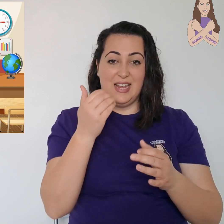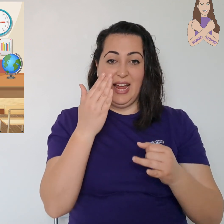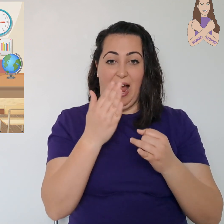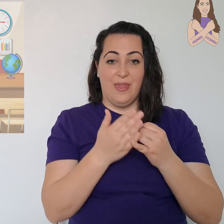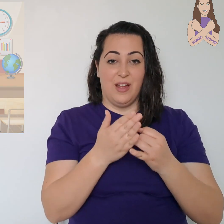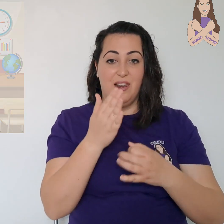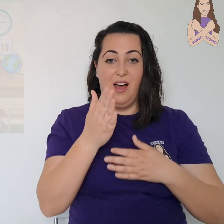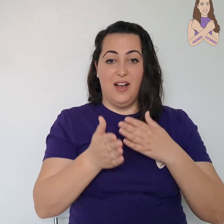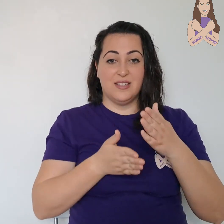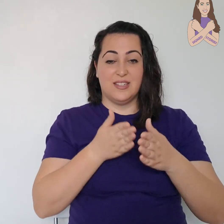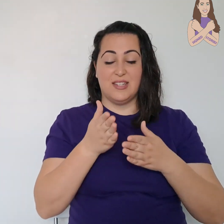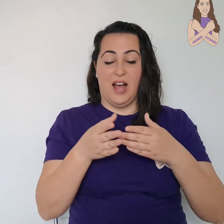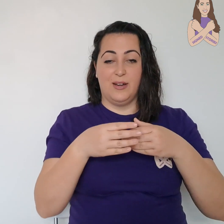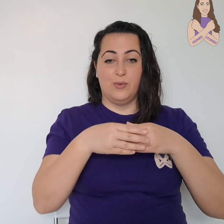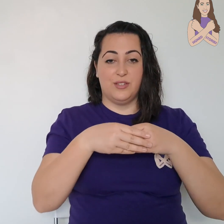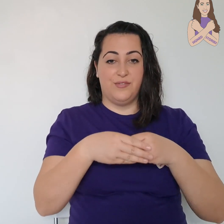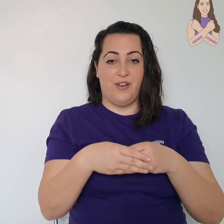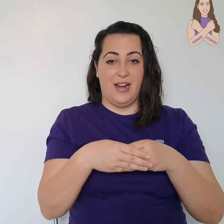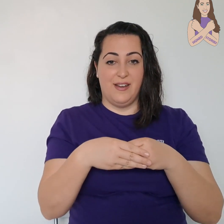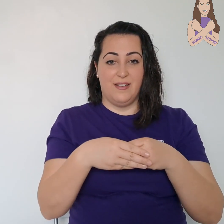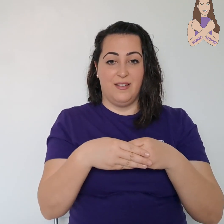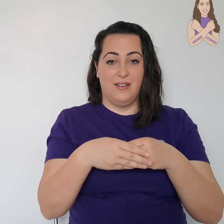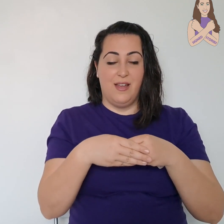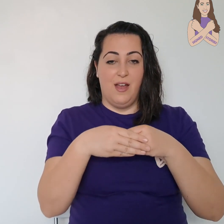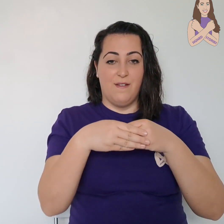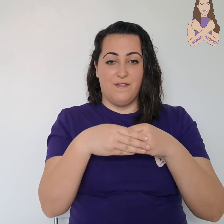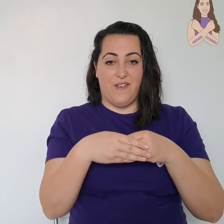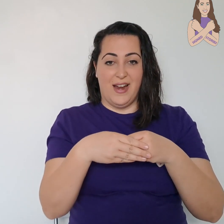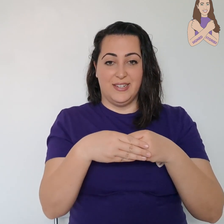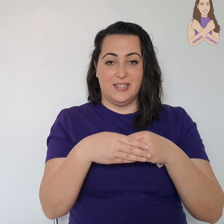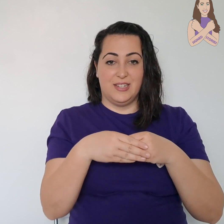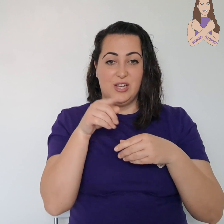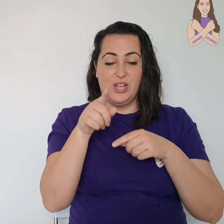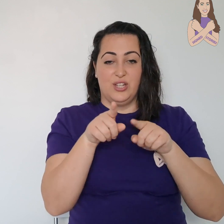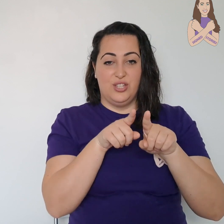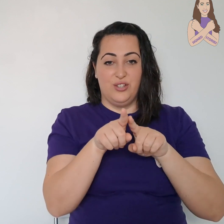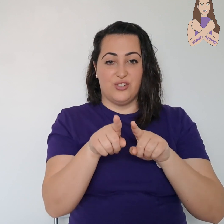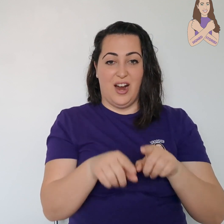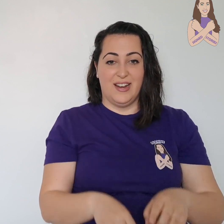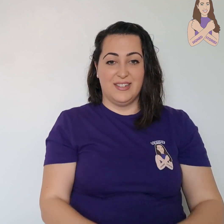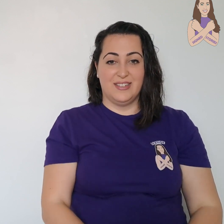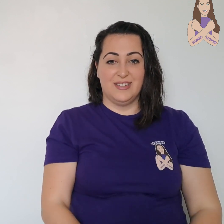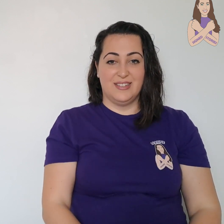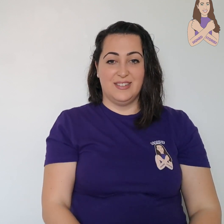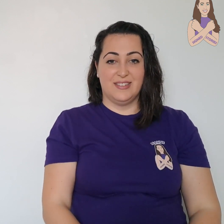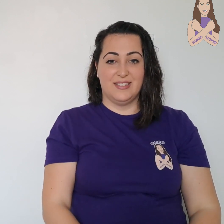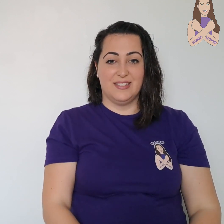Fantastic. And the last sign was friend. Friend. You try.